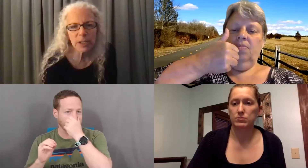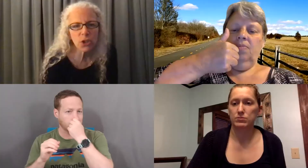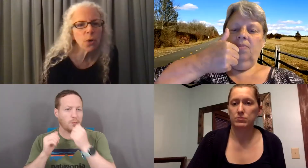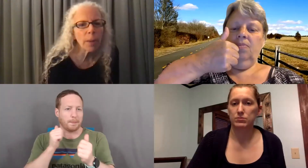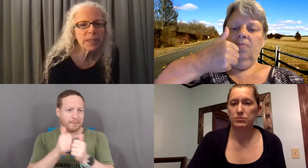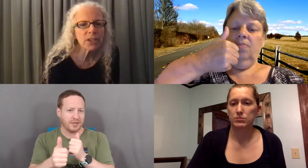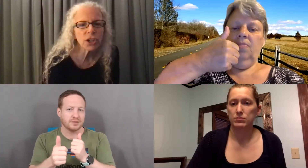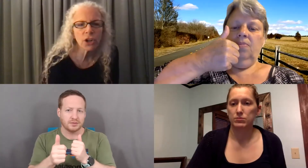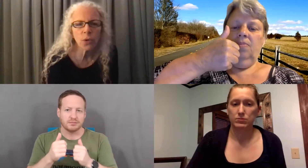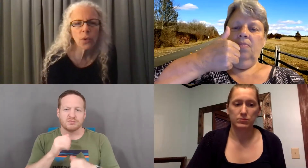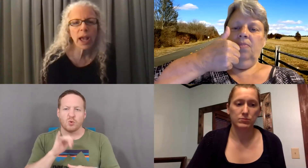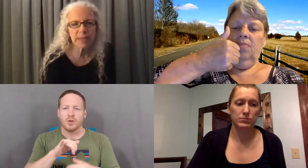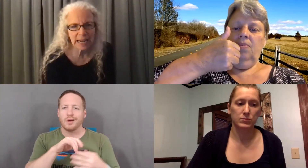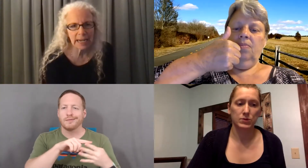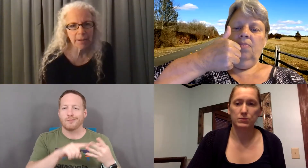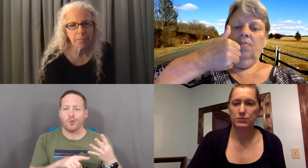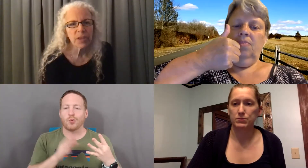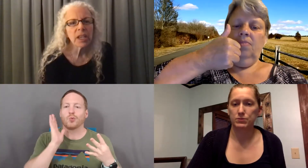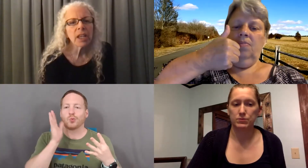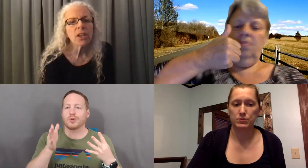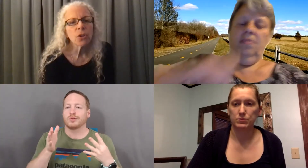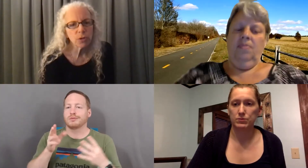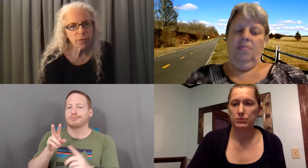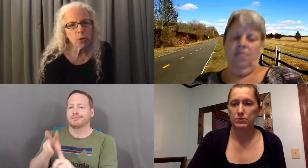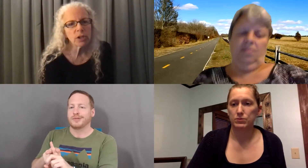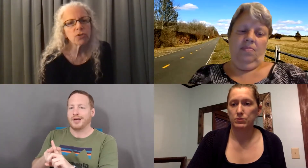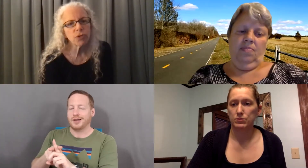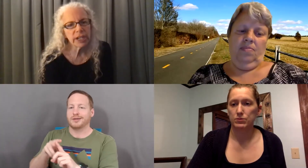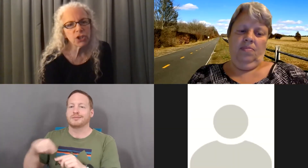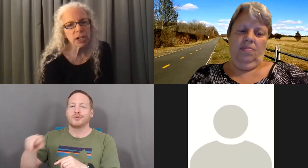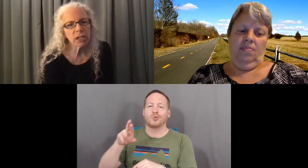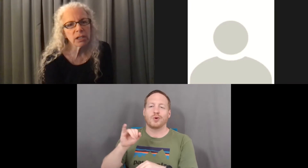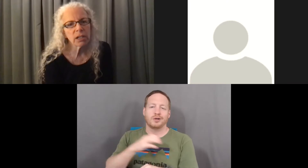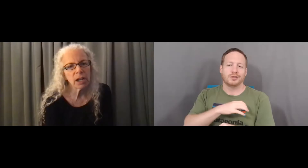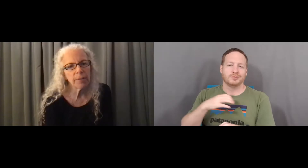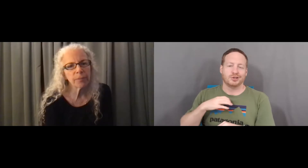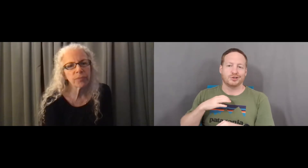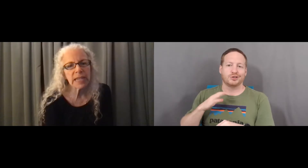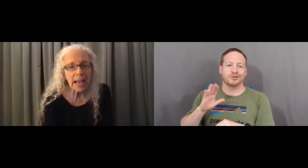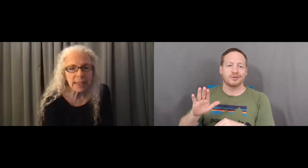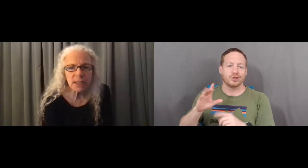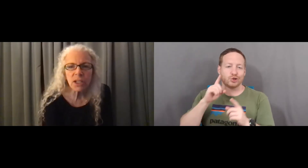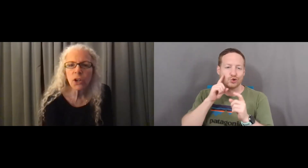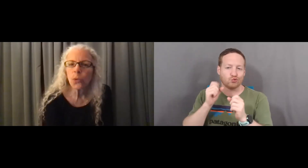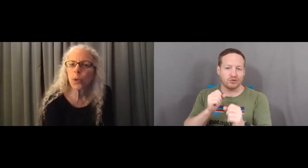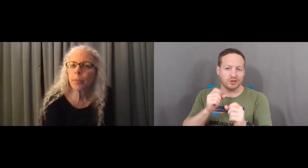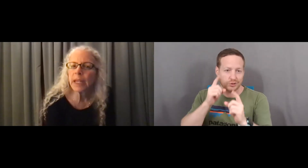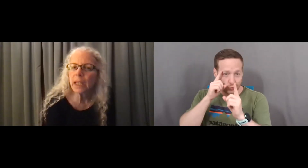no opposition, no abstaining. Those 4 strategic tasks will be,